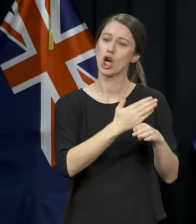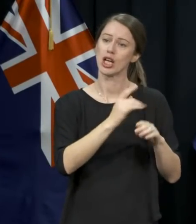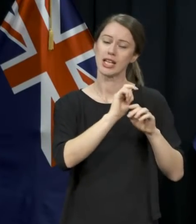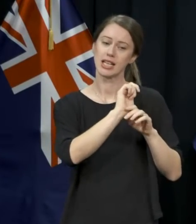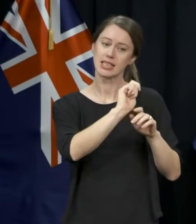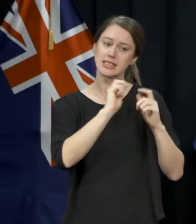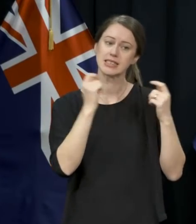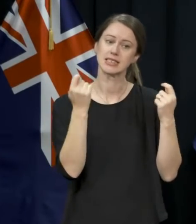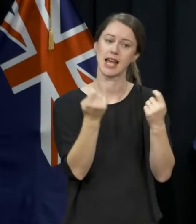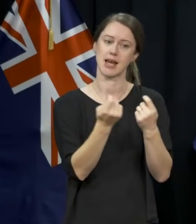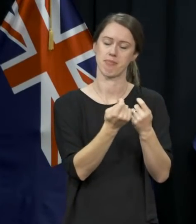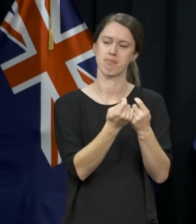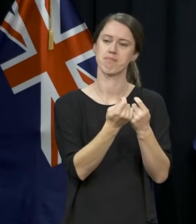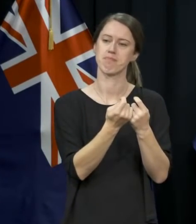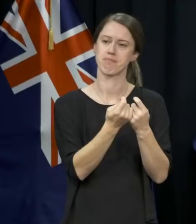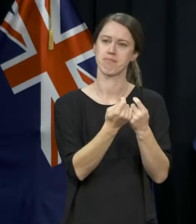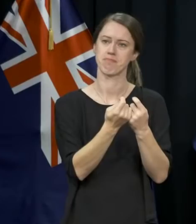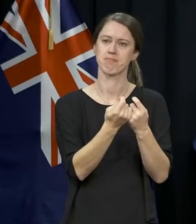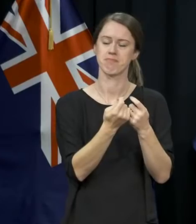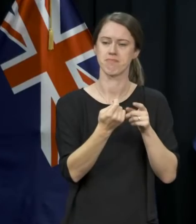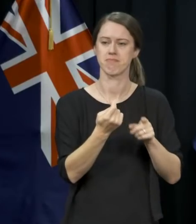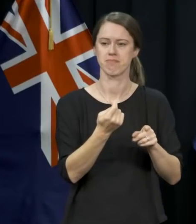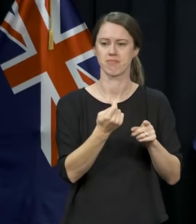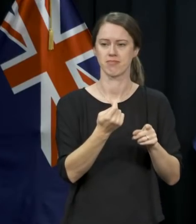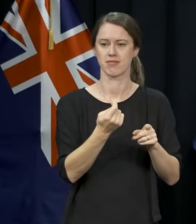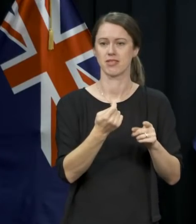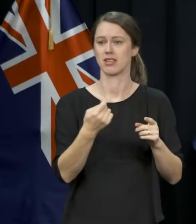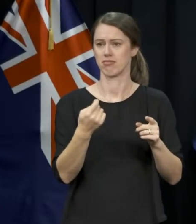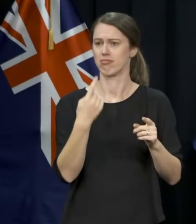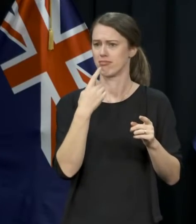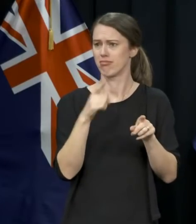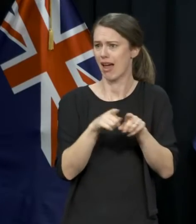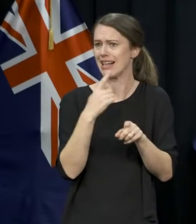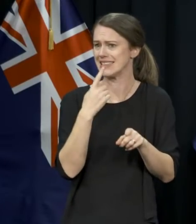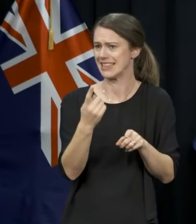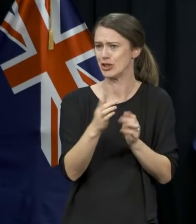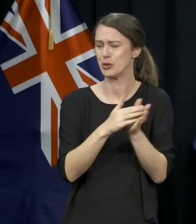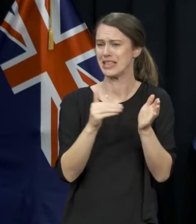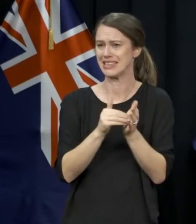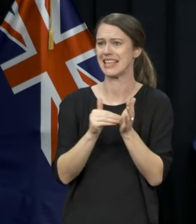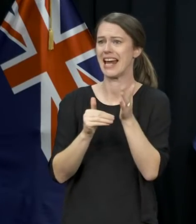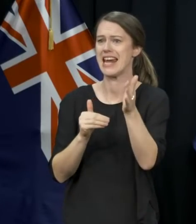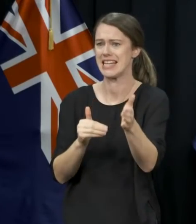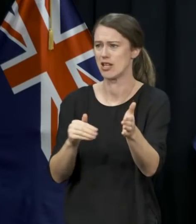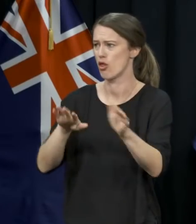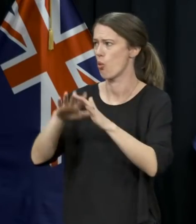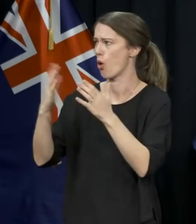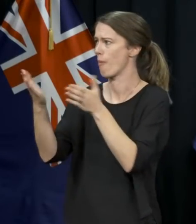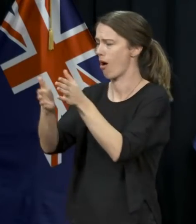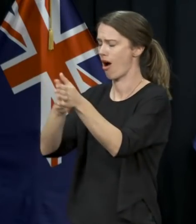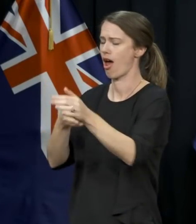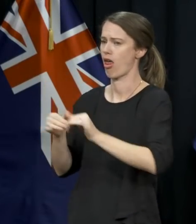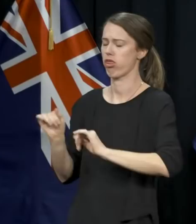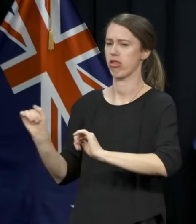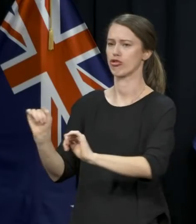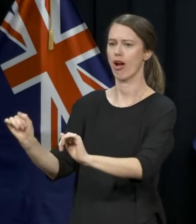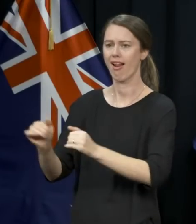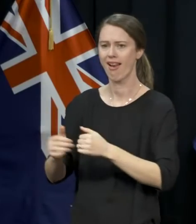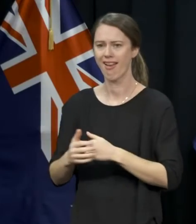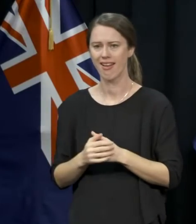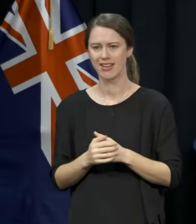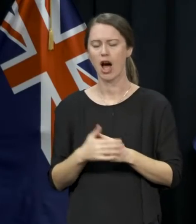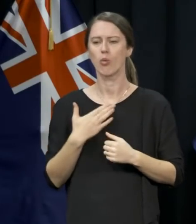have done as we've put ourselves in a position that is the envy of the world. I want that work to continue. We've been